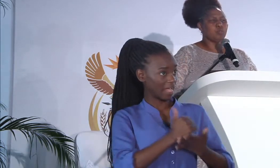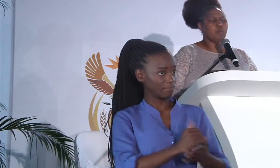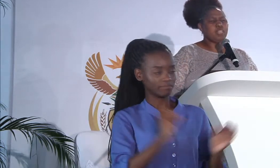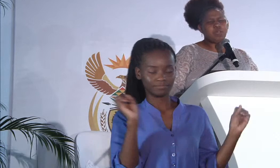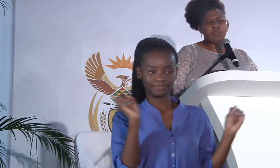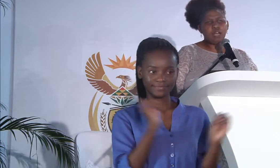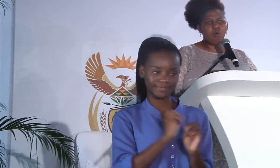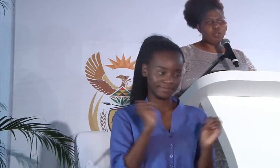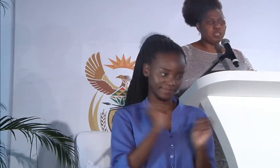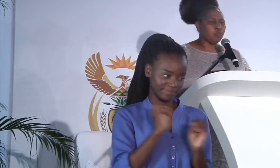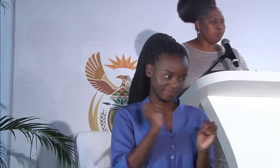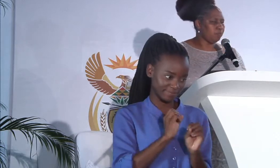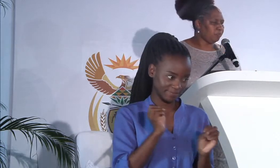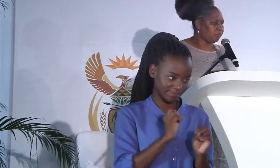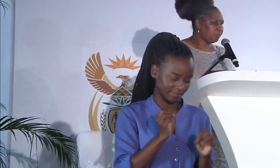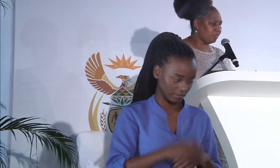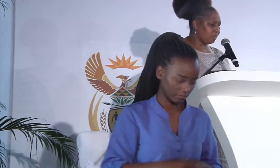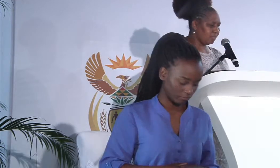So whether we're going to call you